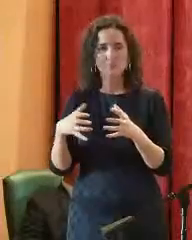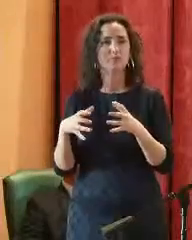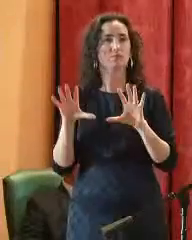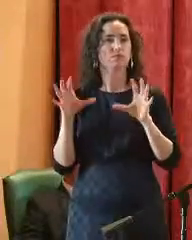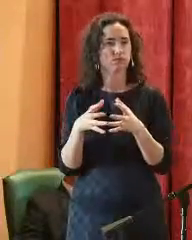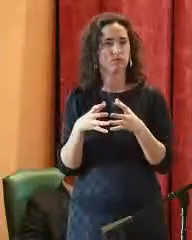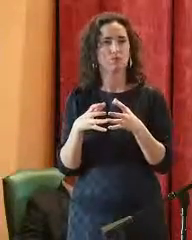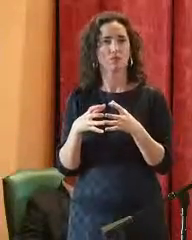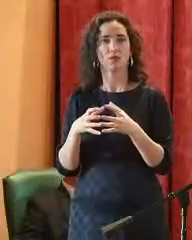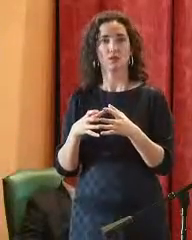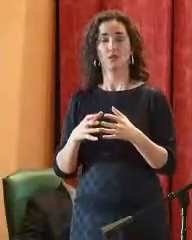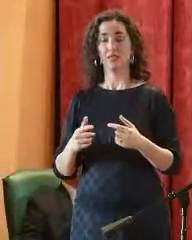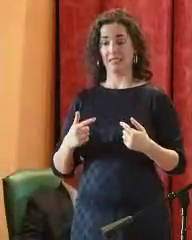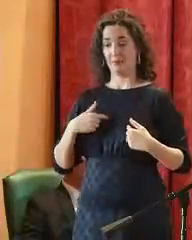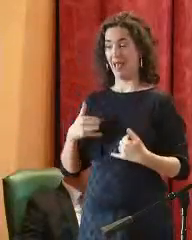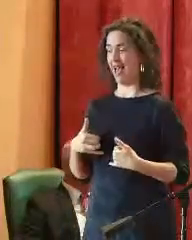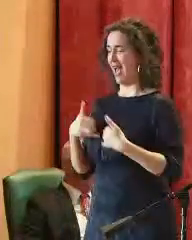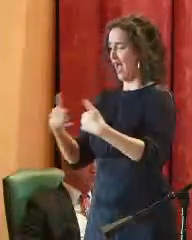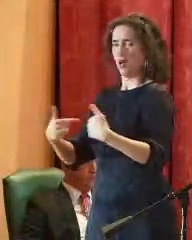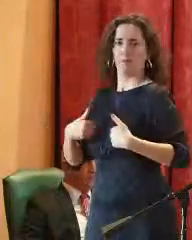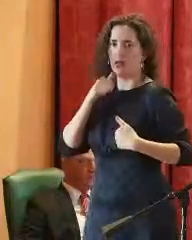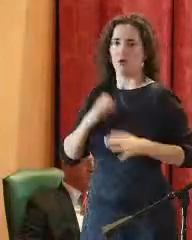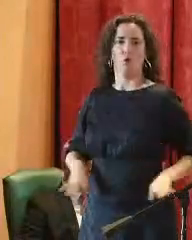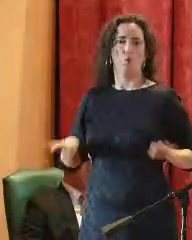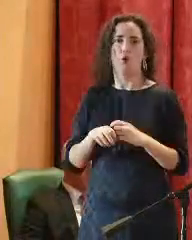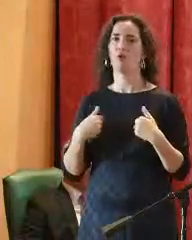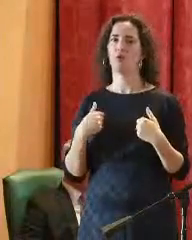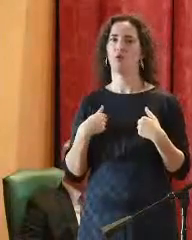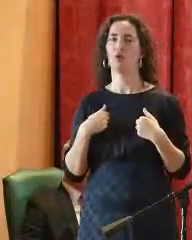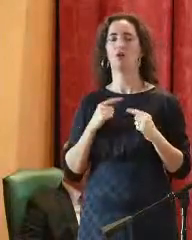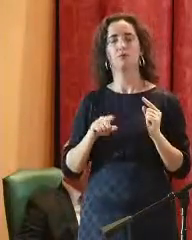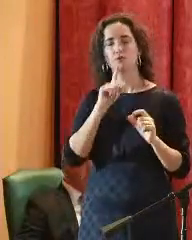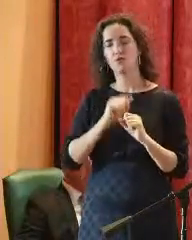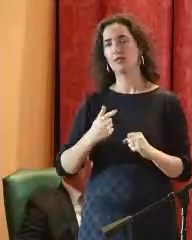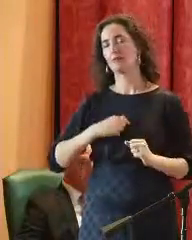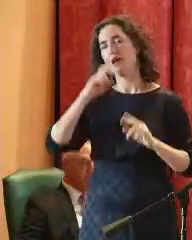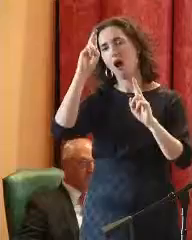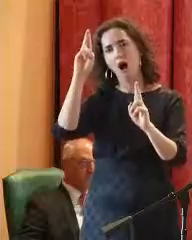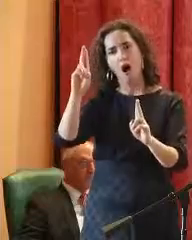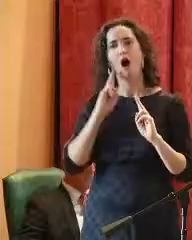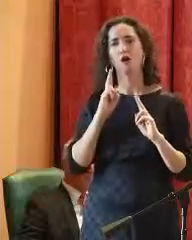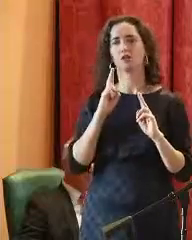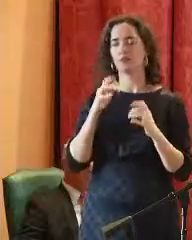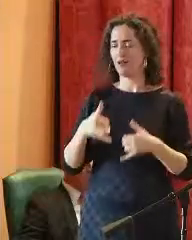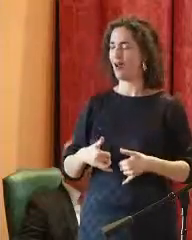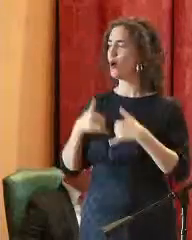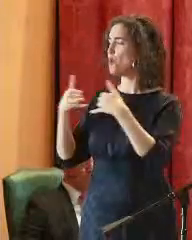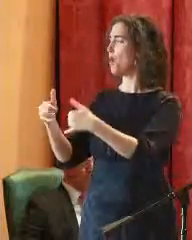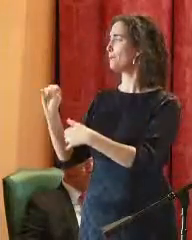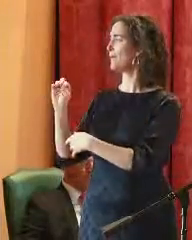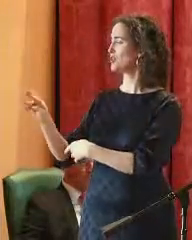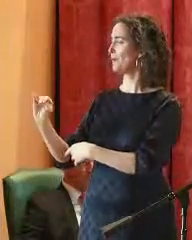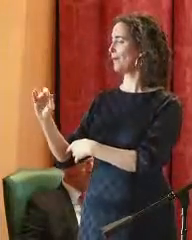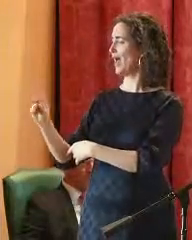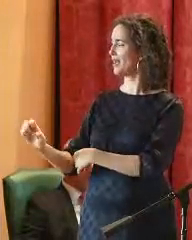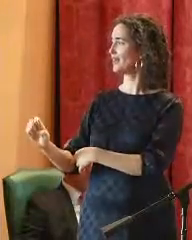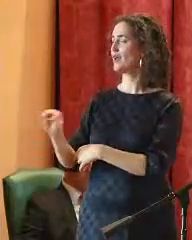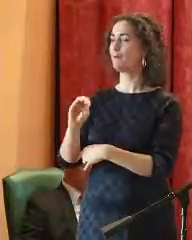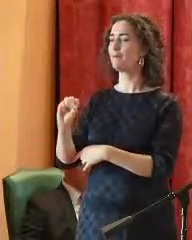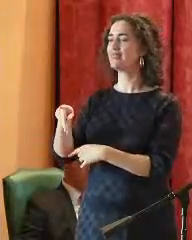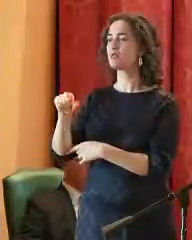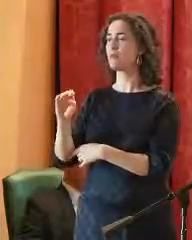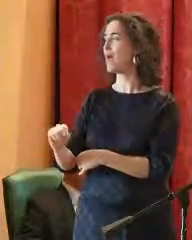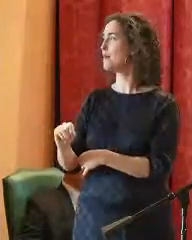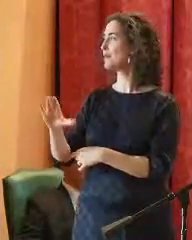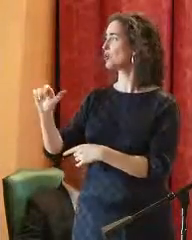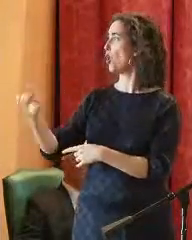I feel unworthy to present this award, quite honestly, but it is an honor to present this award to you, Mr. Mike. Ms. Pam,